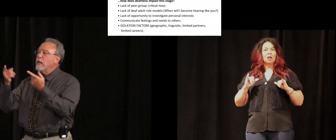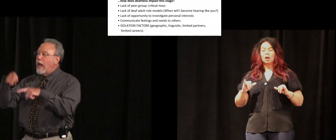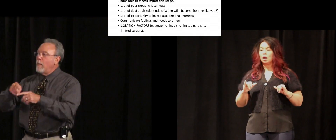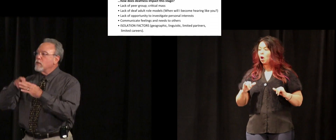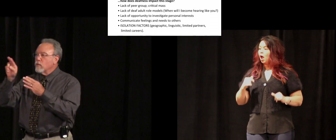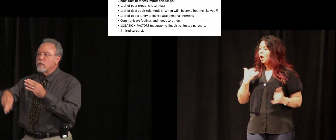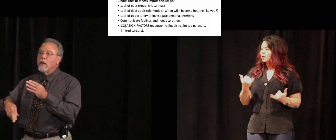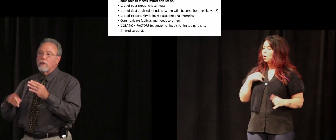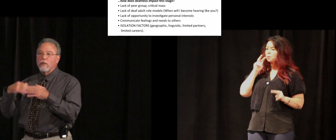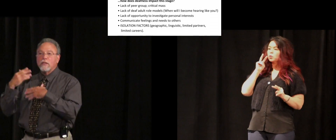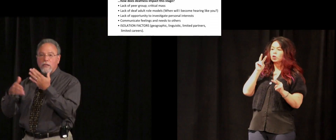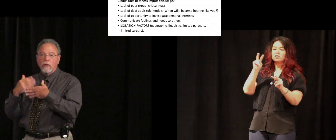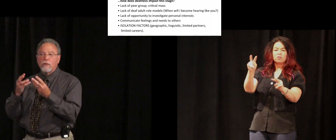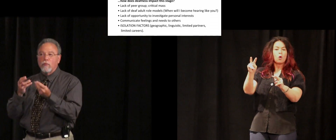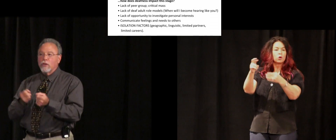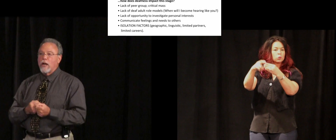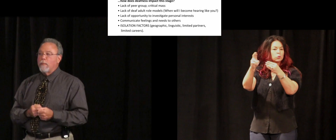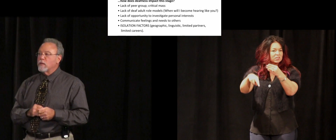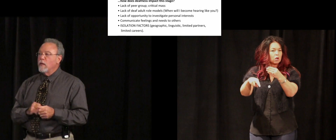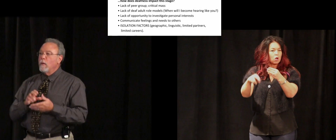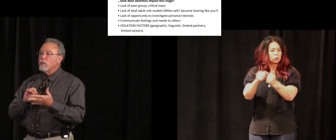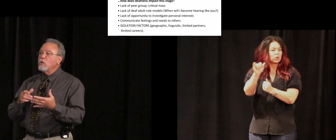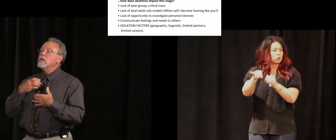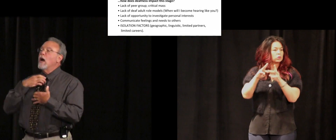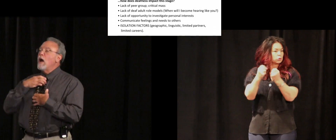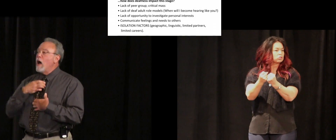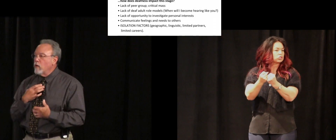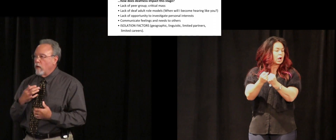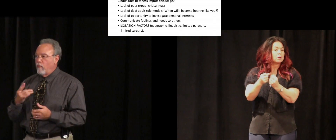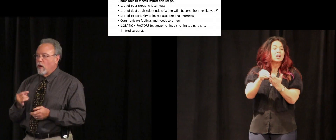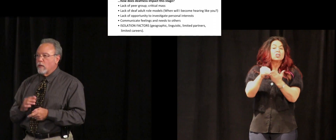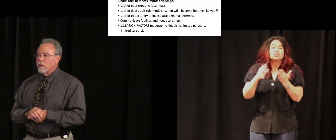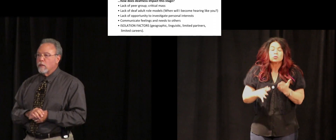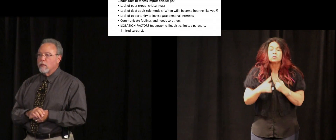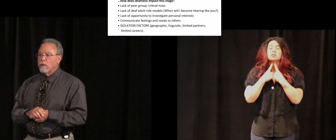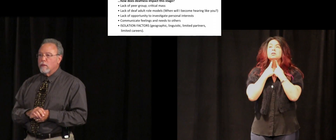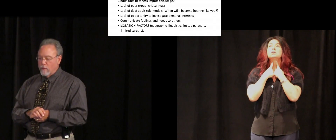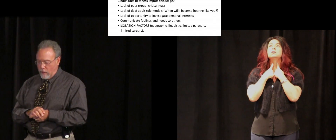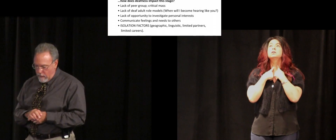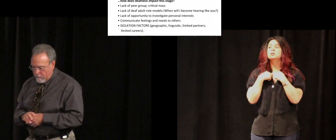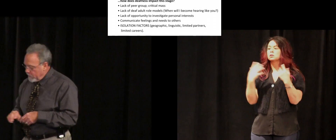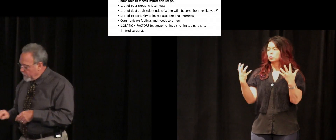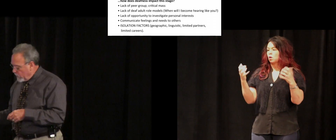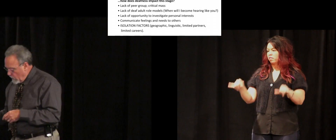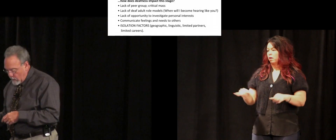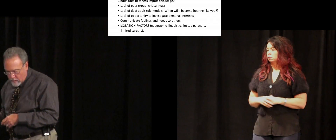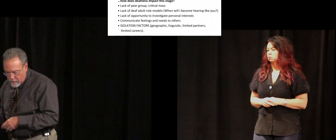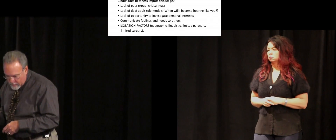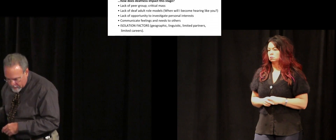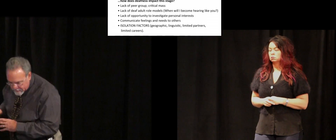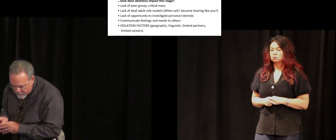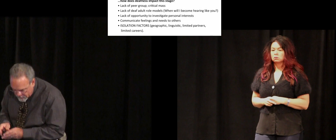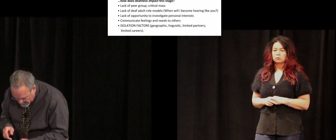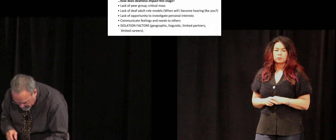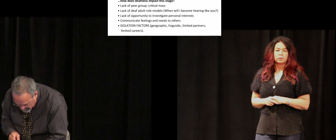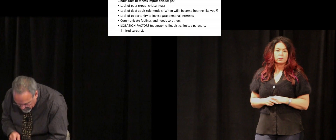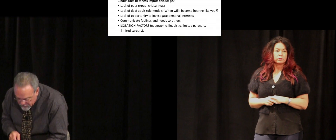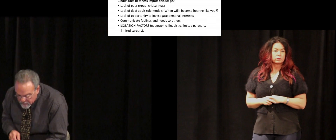focus. Anxiety feels like the world is going to fall apart any minute. And